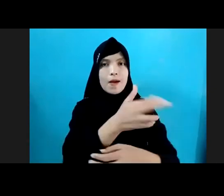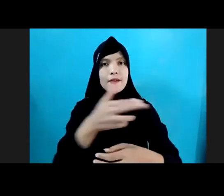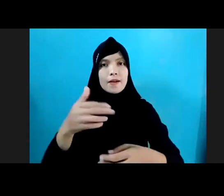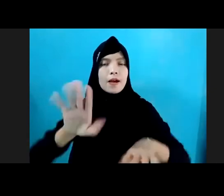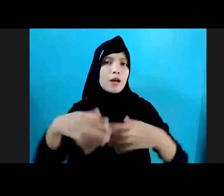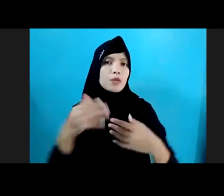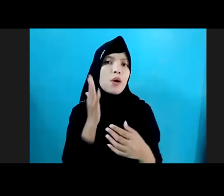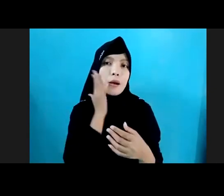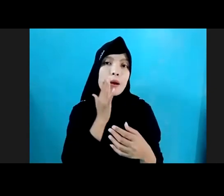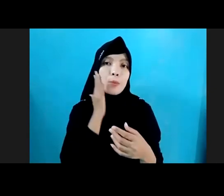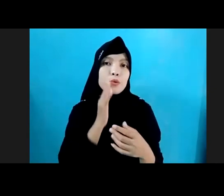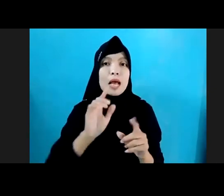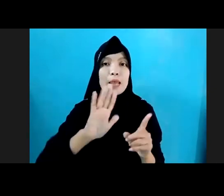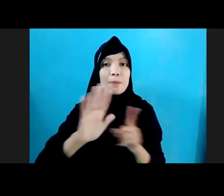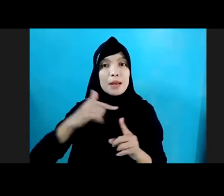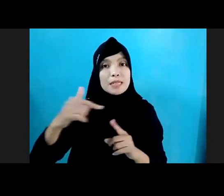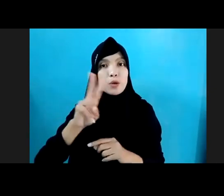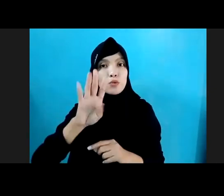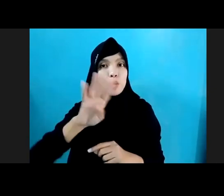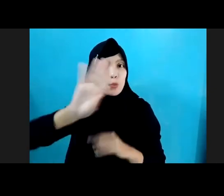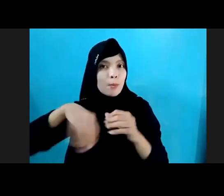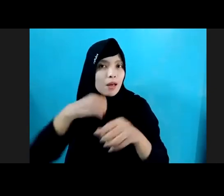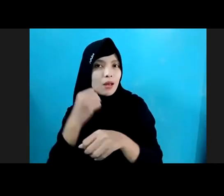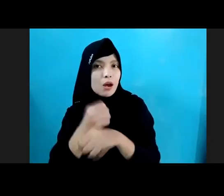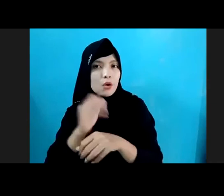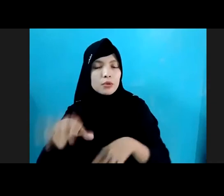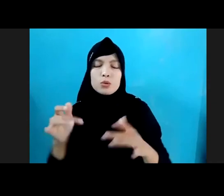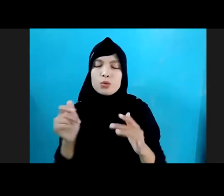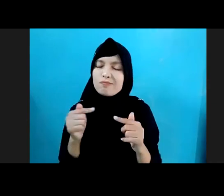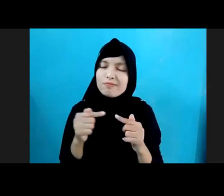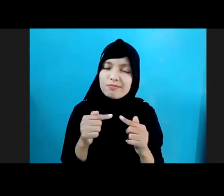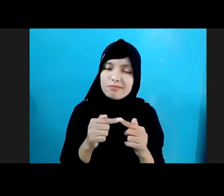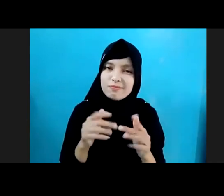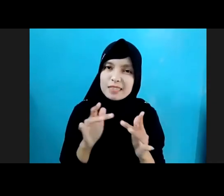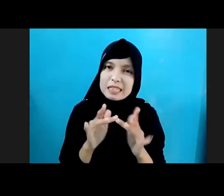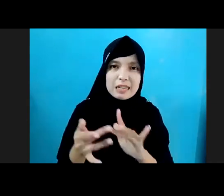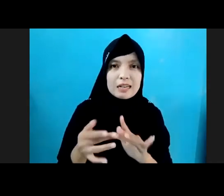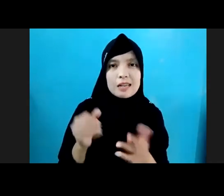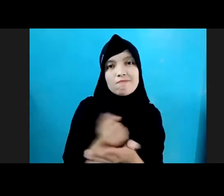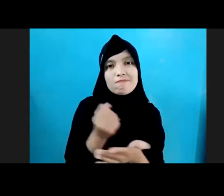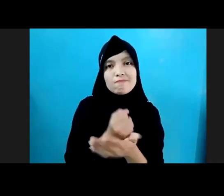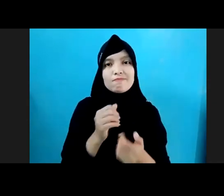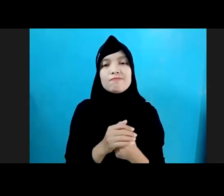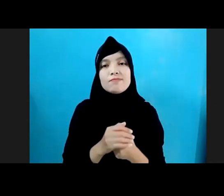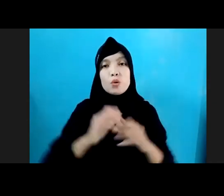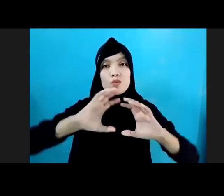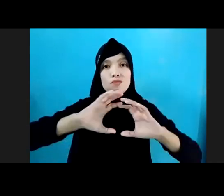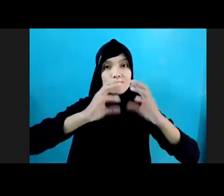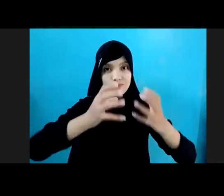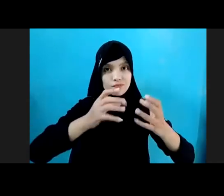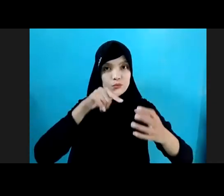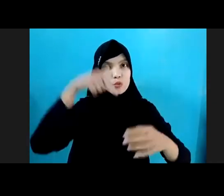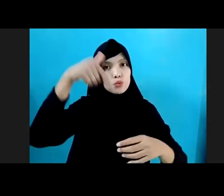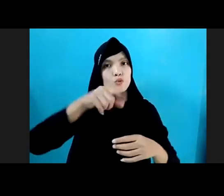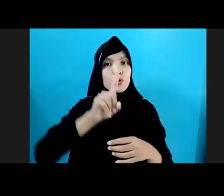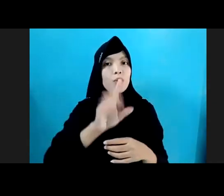Connected Group And Worldwide 71% Are Online